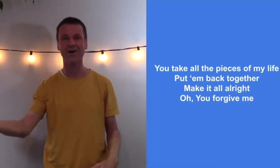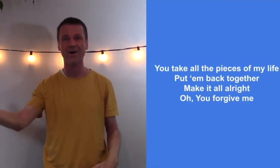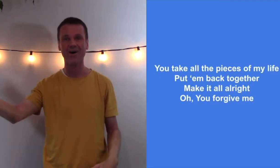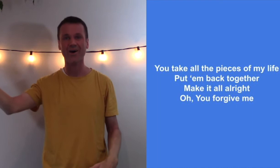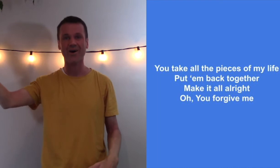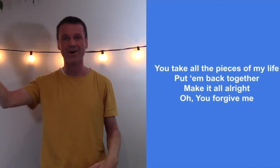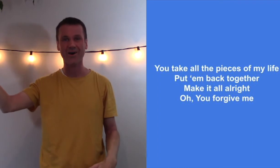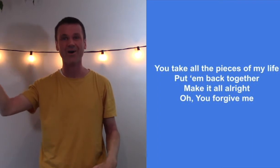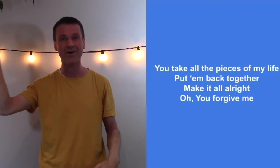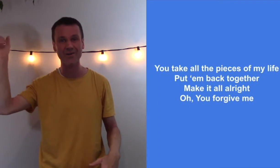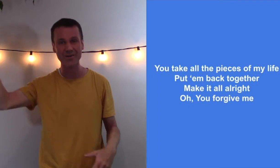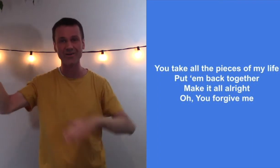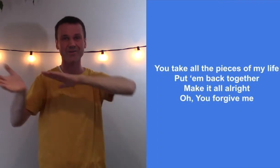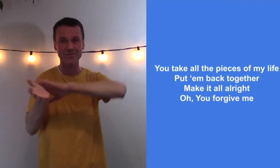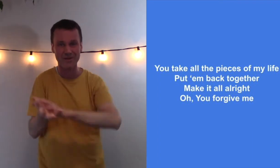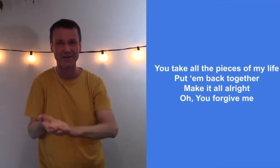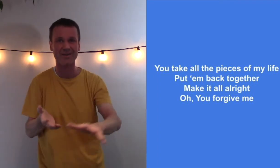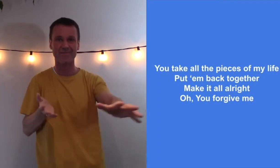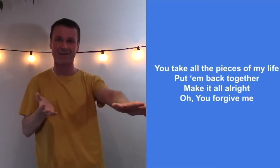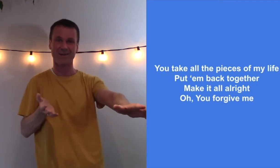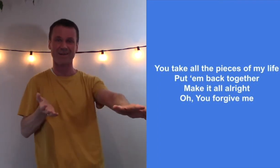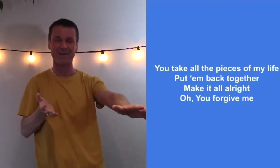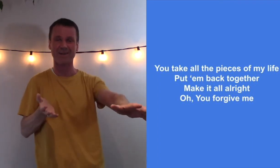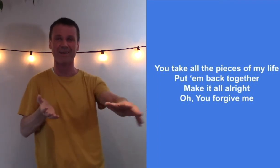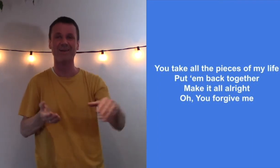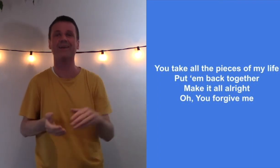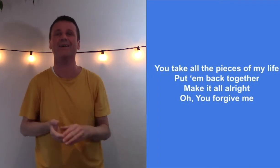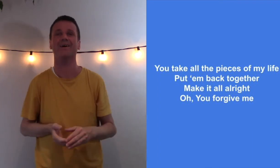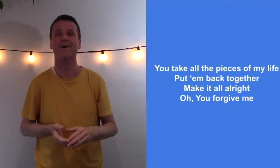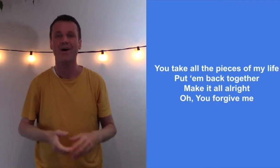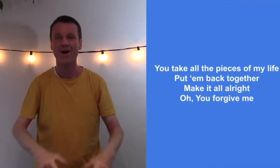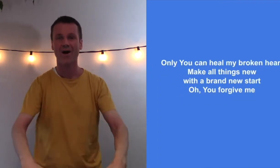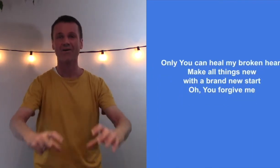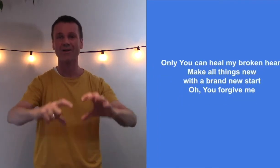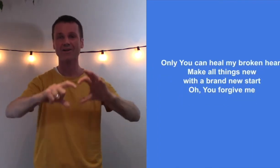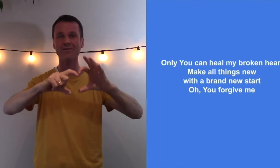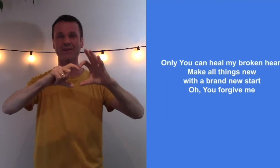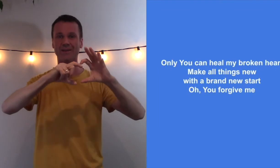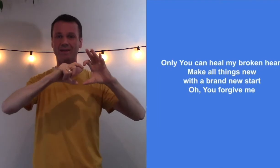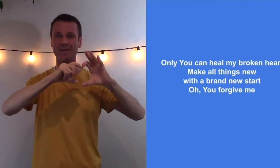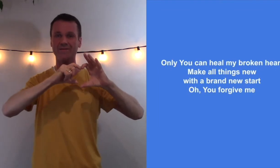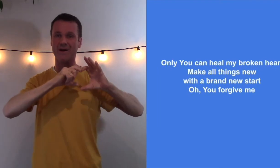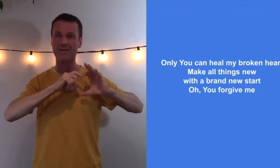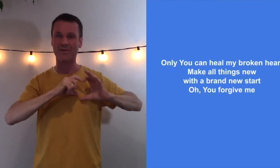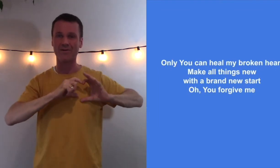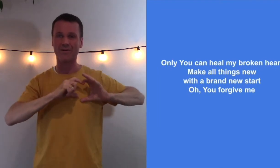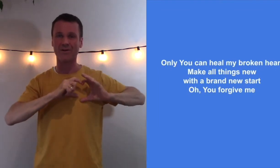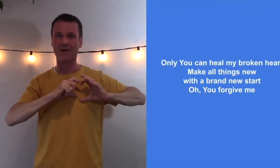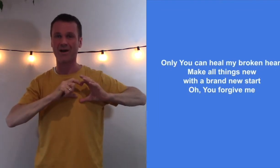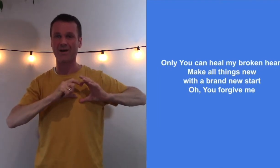Only you. you can feel my heartbeat. I